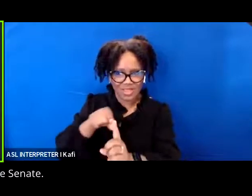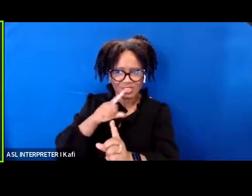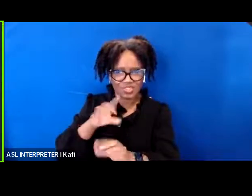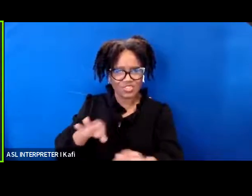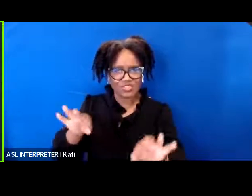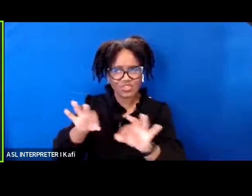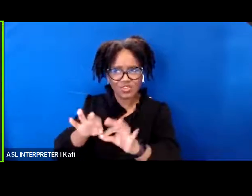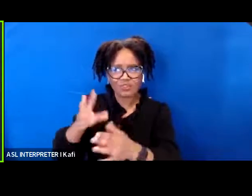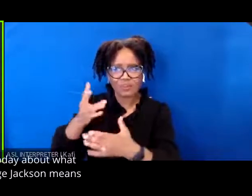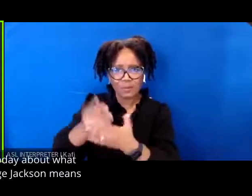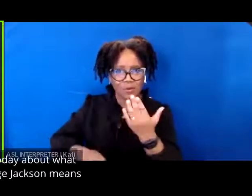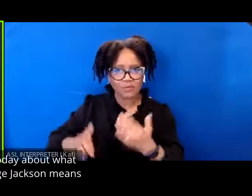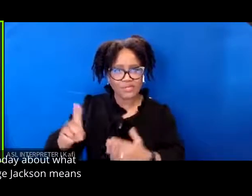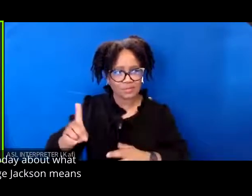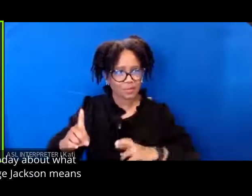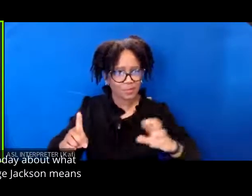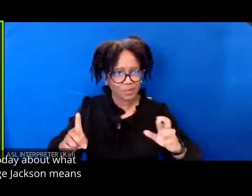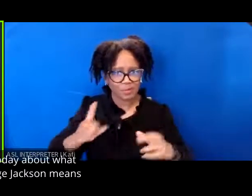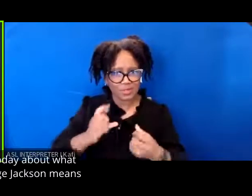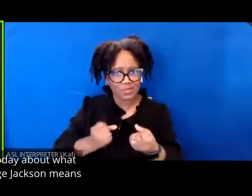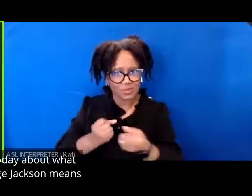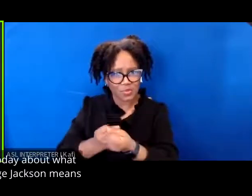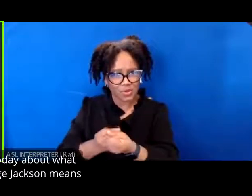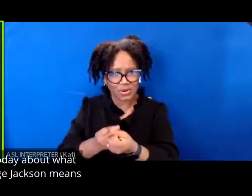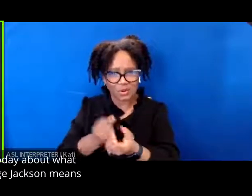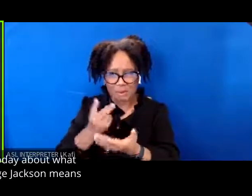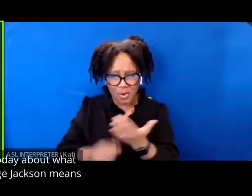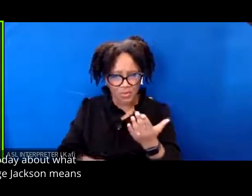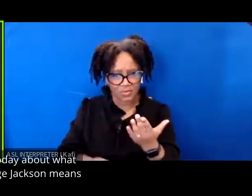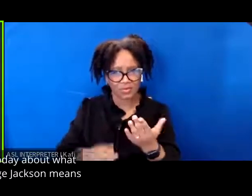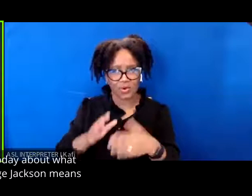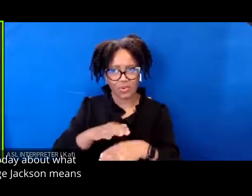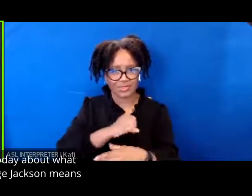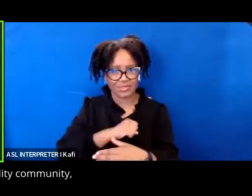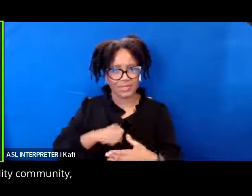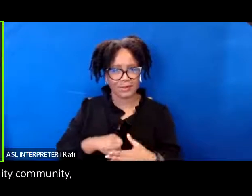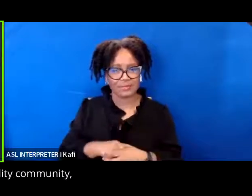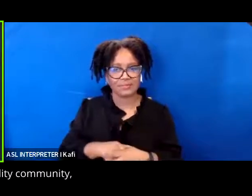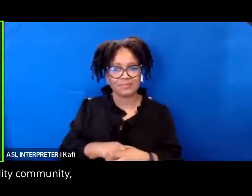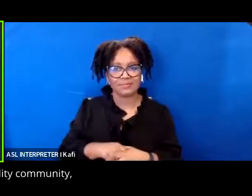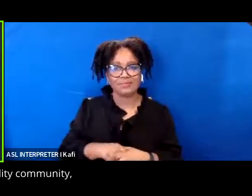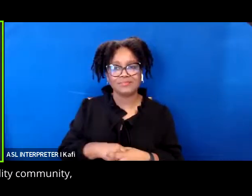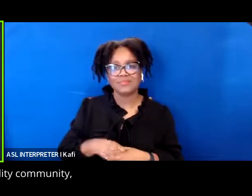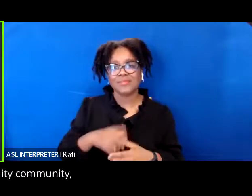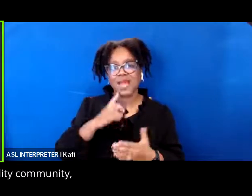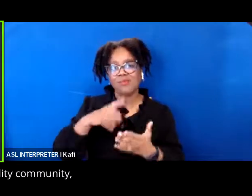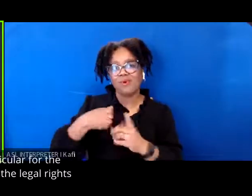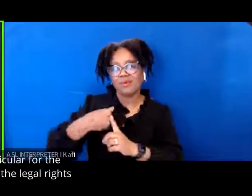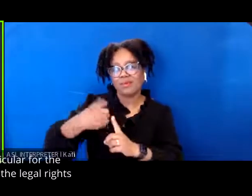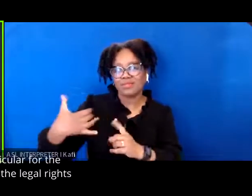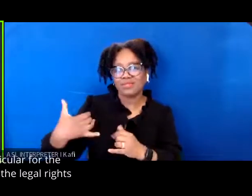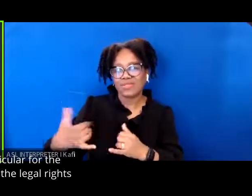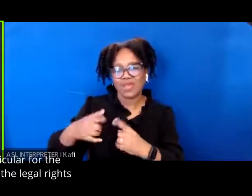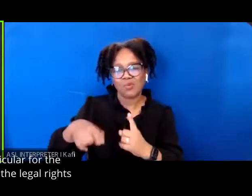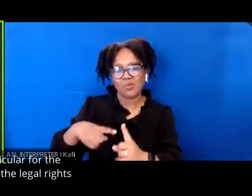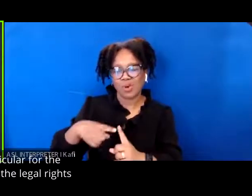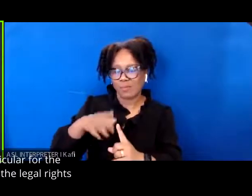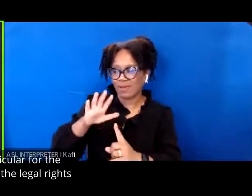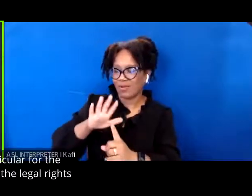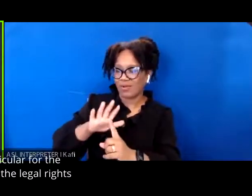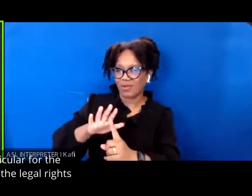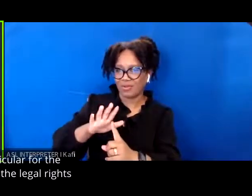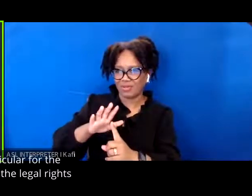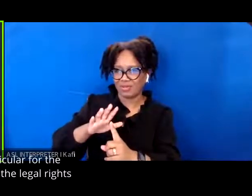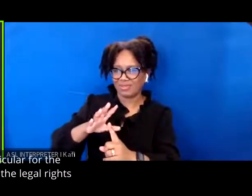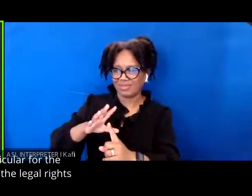senate i want to talk today about what confirming judge action means for the disability community and in particular for the